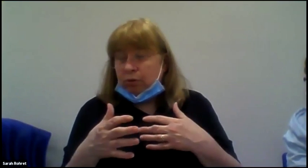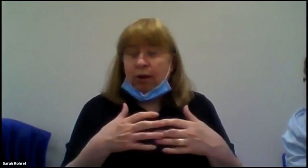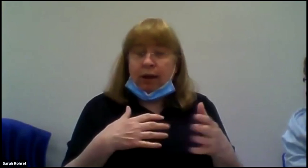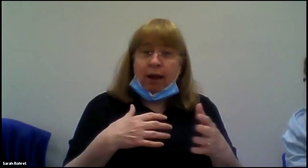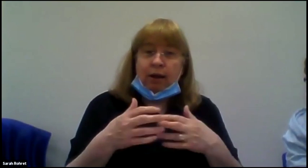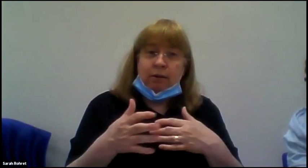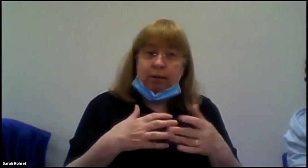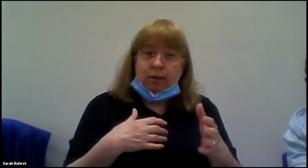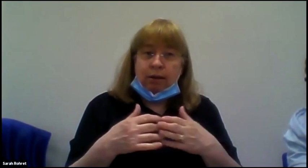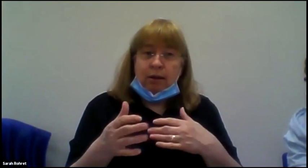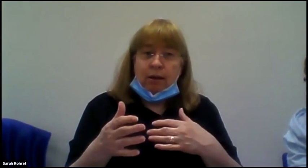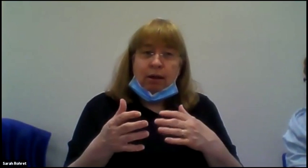it's